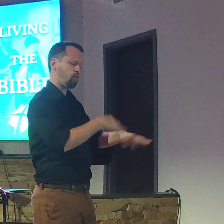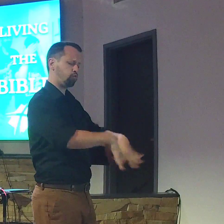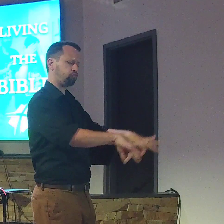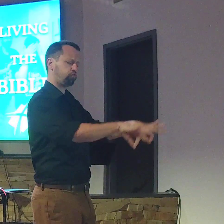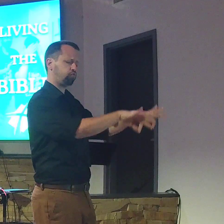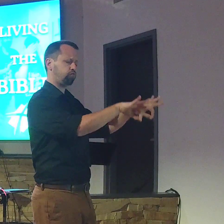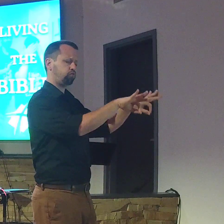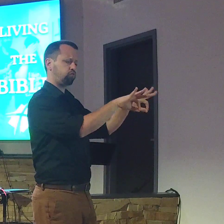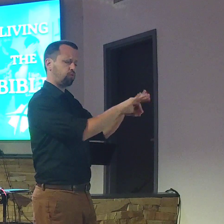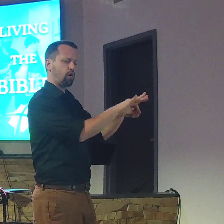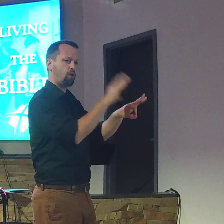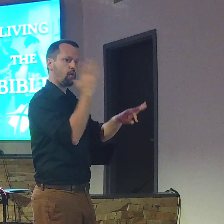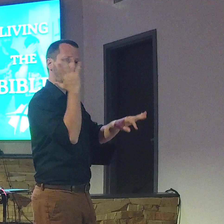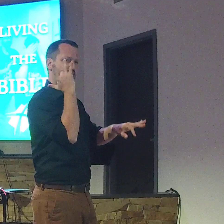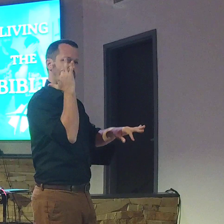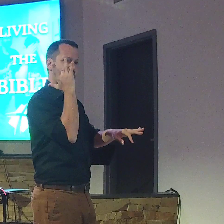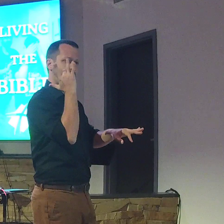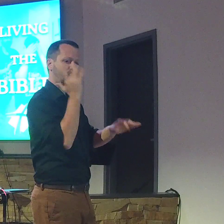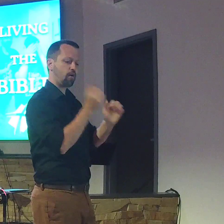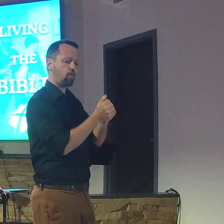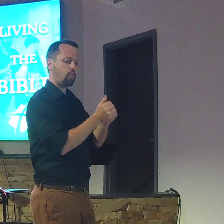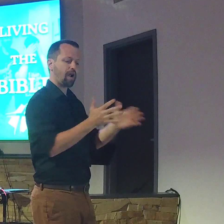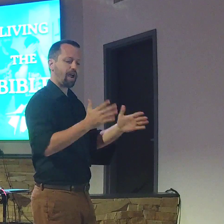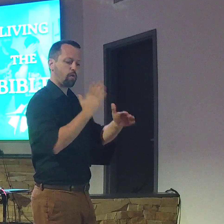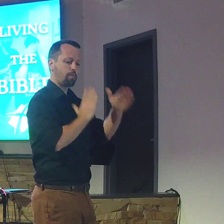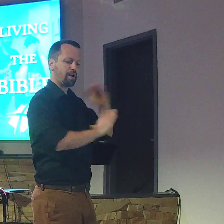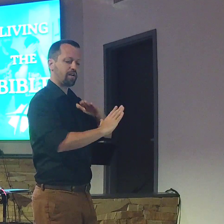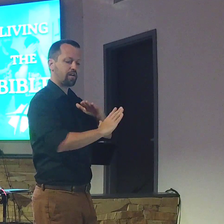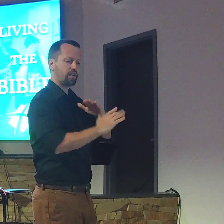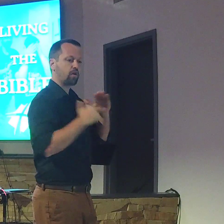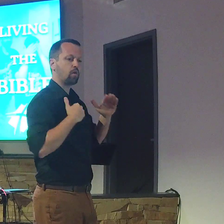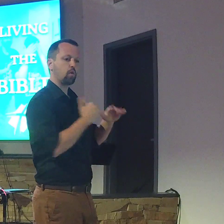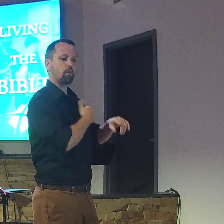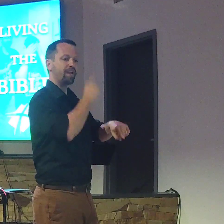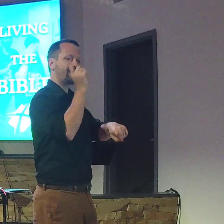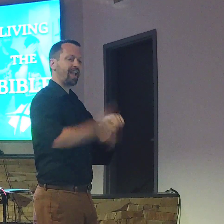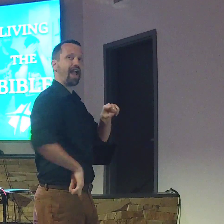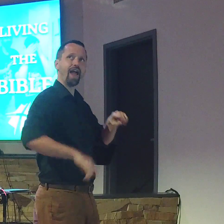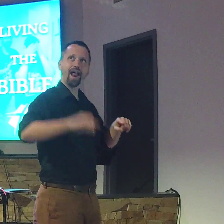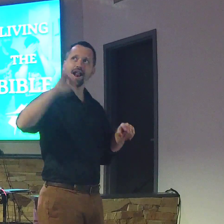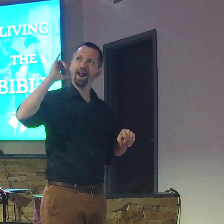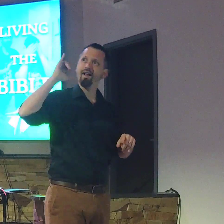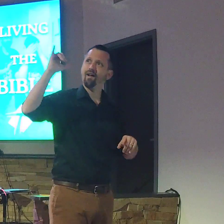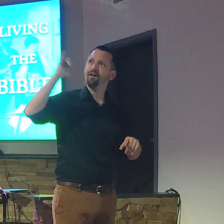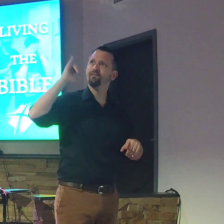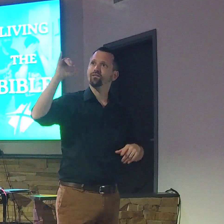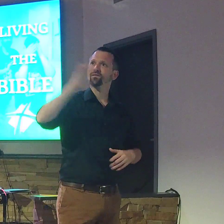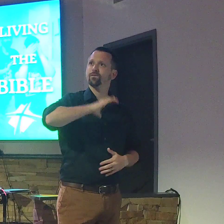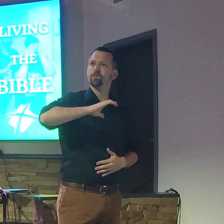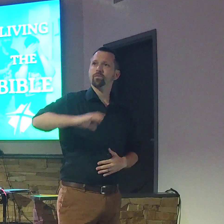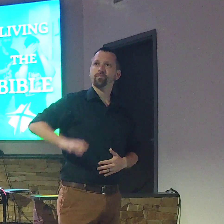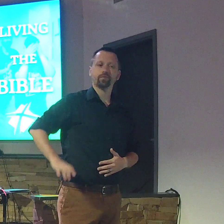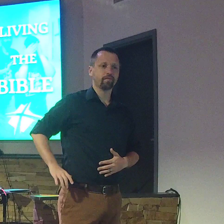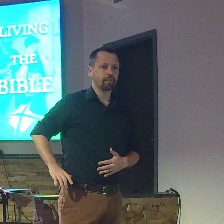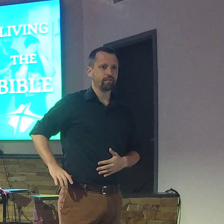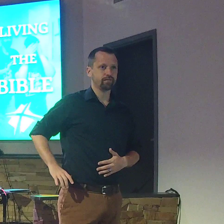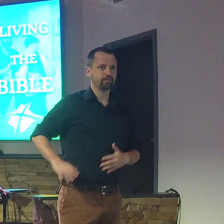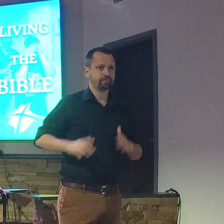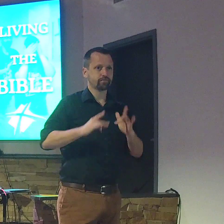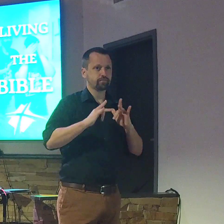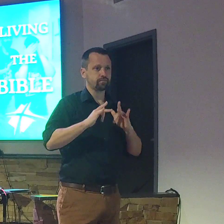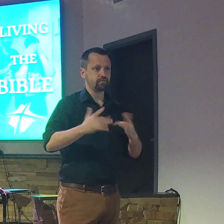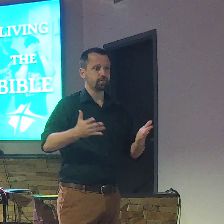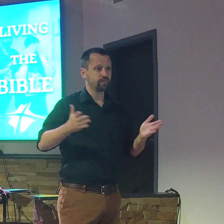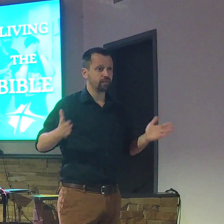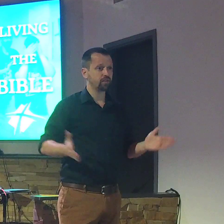the reason for it is this, is without humility, we can never be like Christ. And the Bible encourages us as